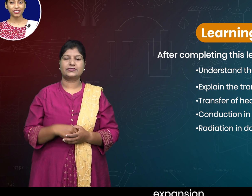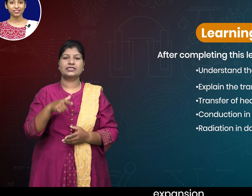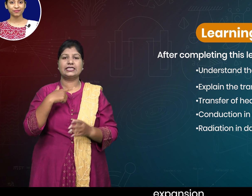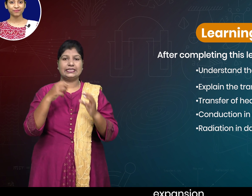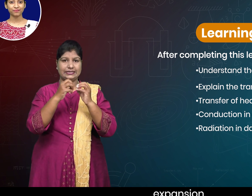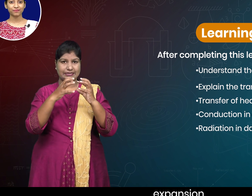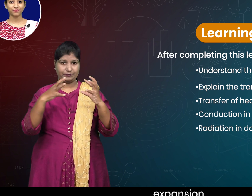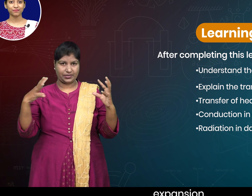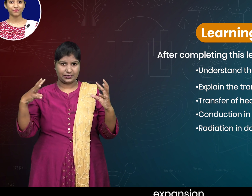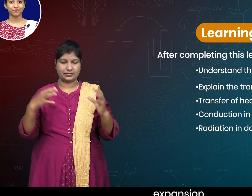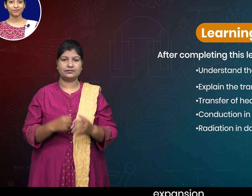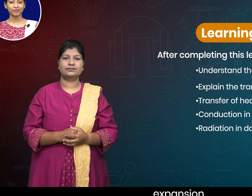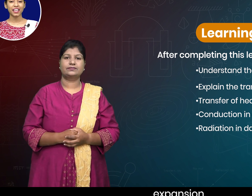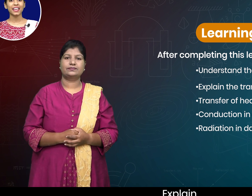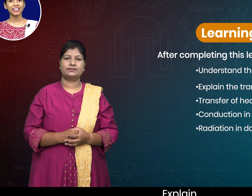Expansion.